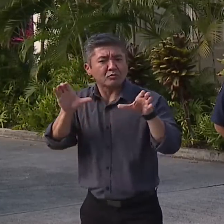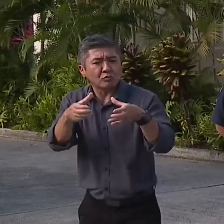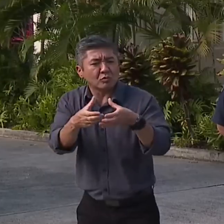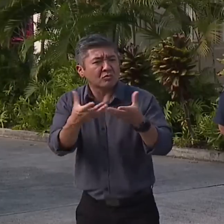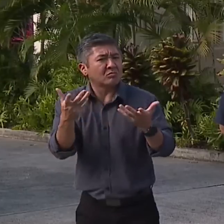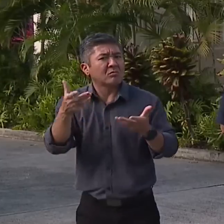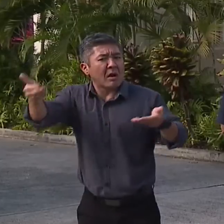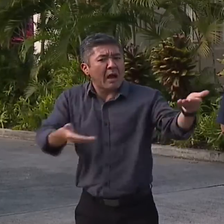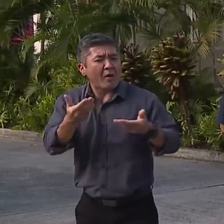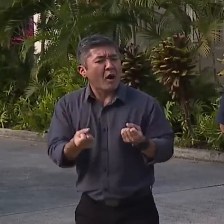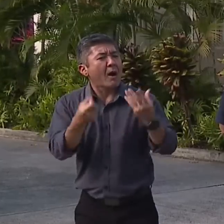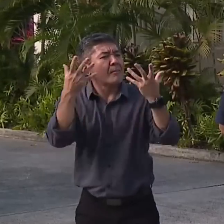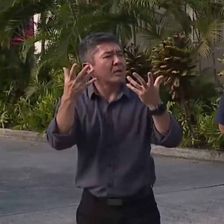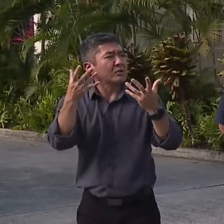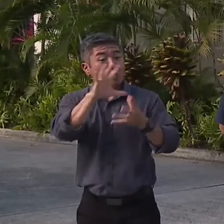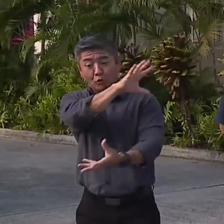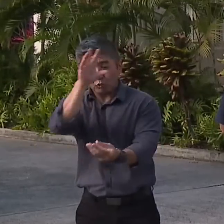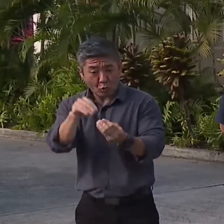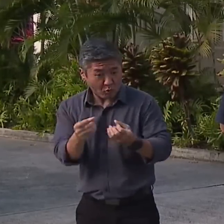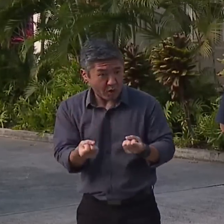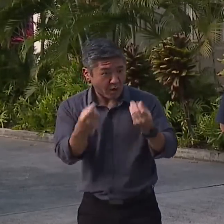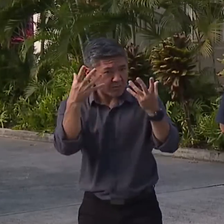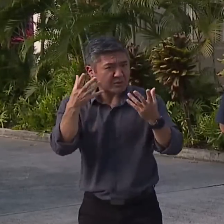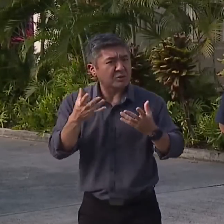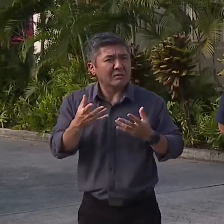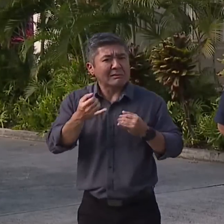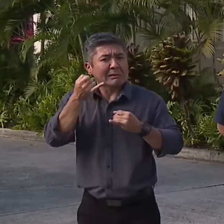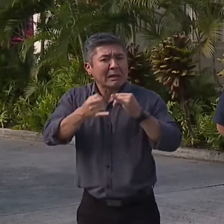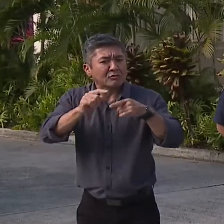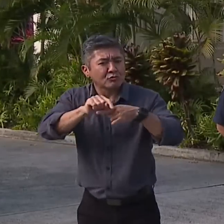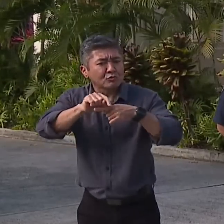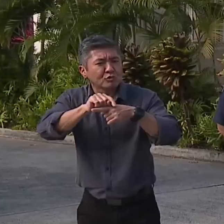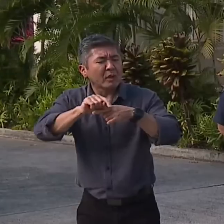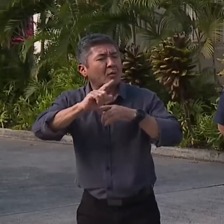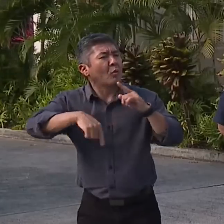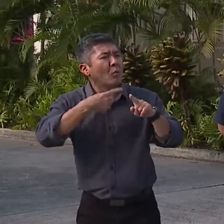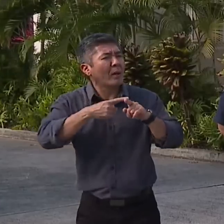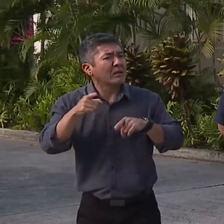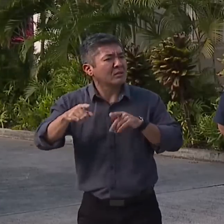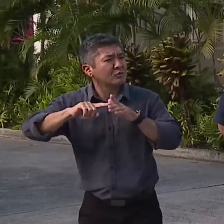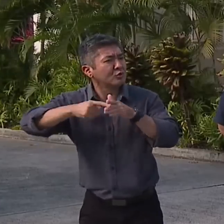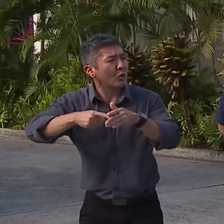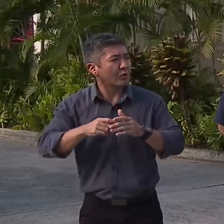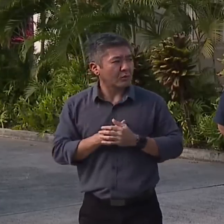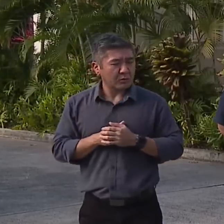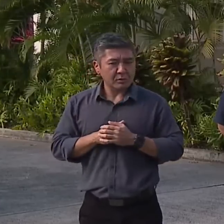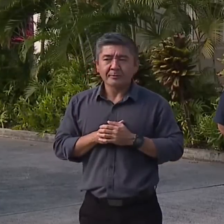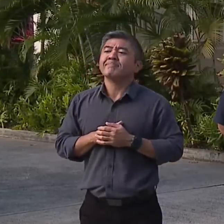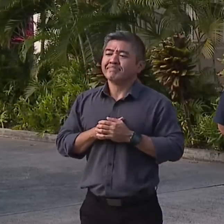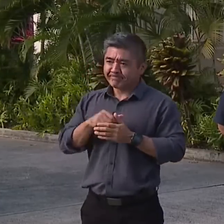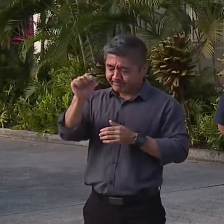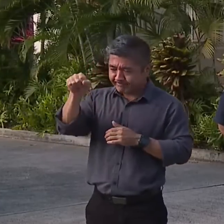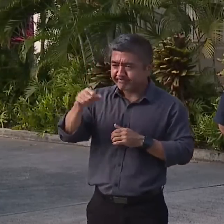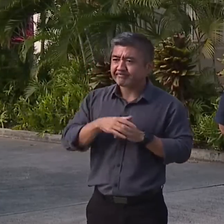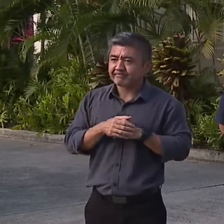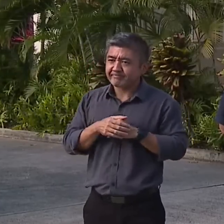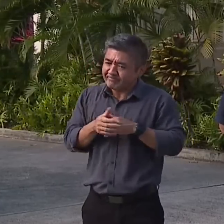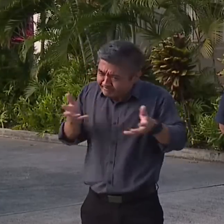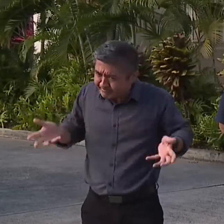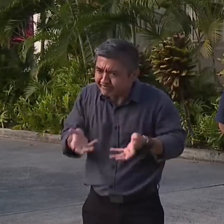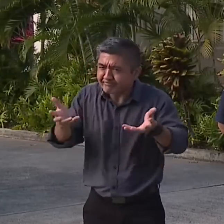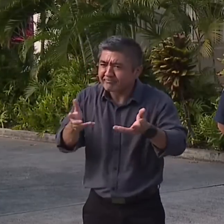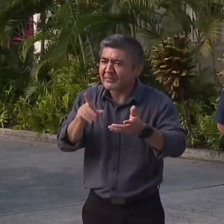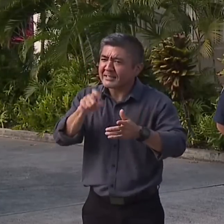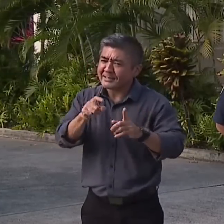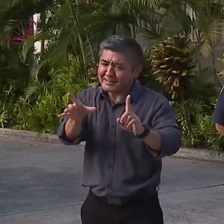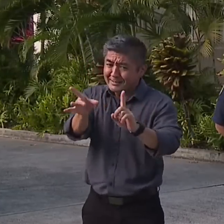headcount? And on what date does stand-up/training begin? So, as you know, we've been pushing very hard at contact tracing for a